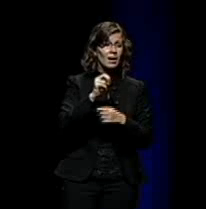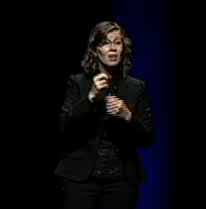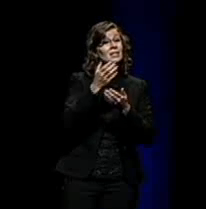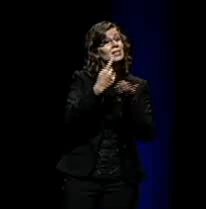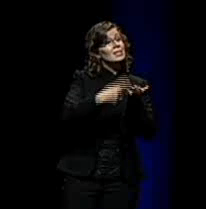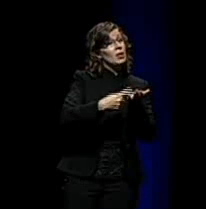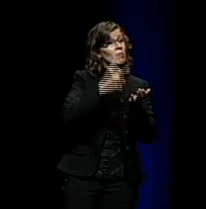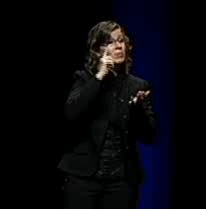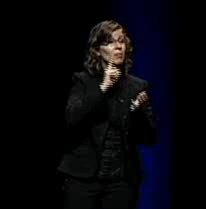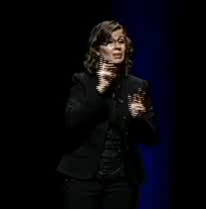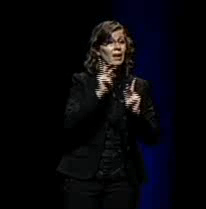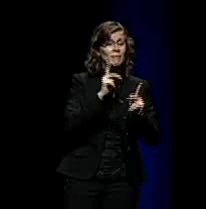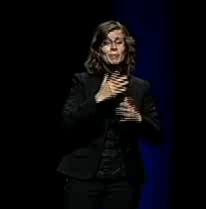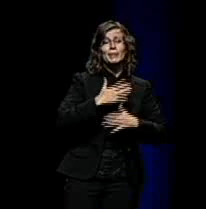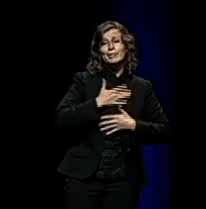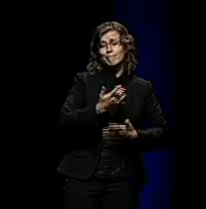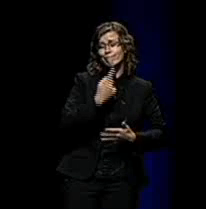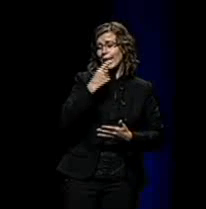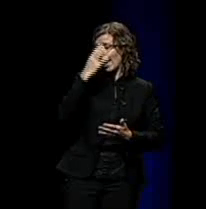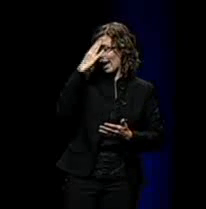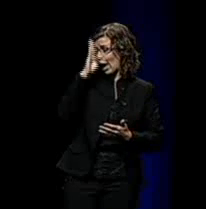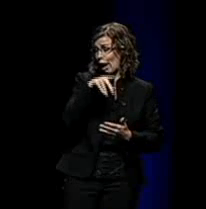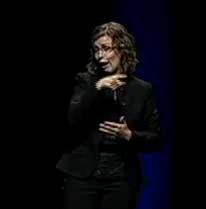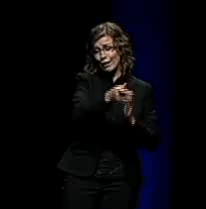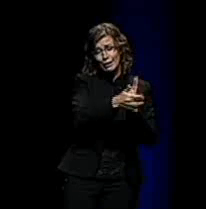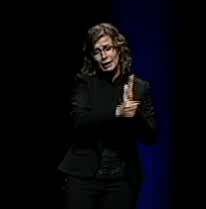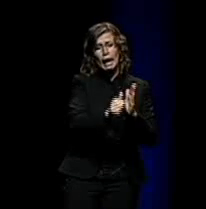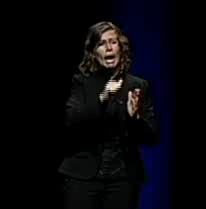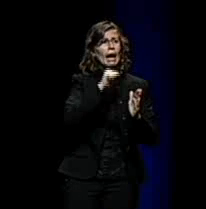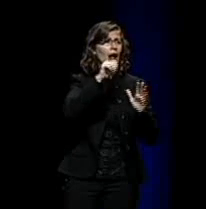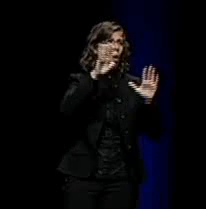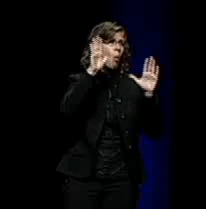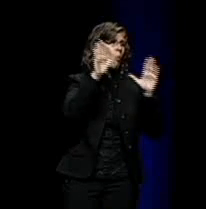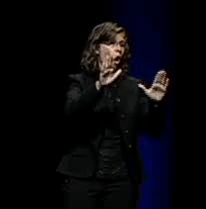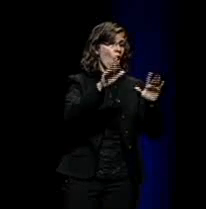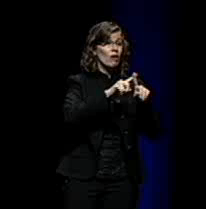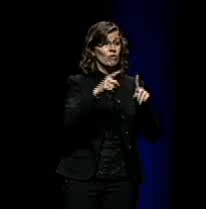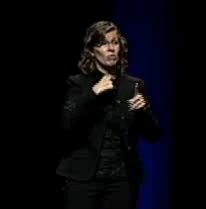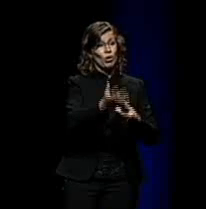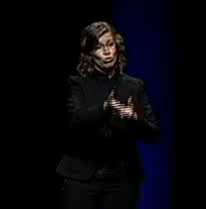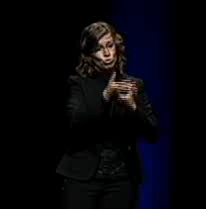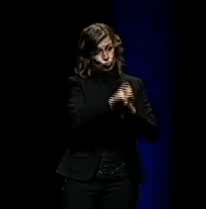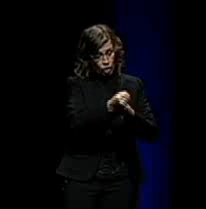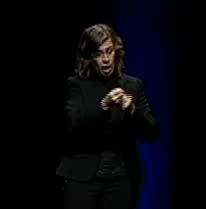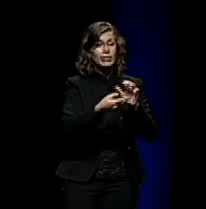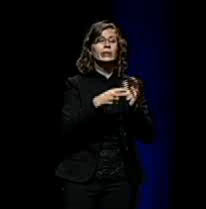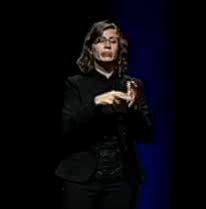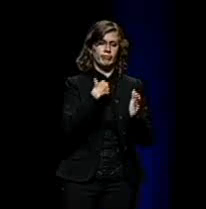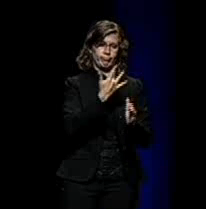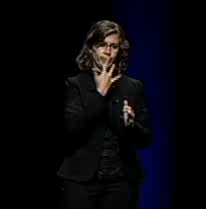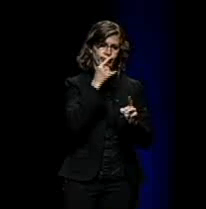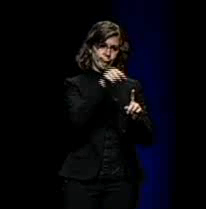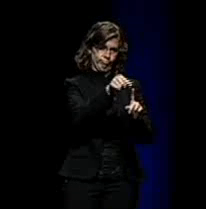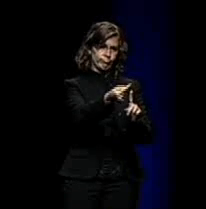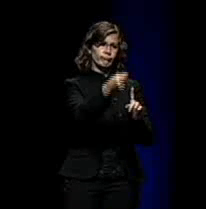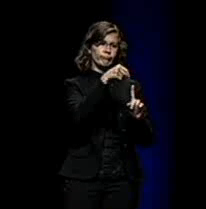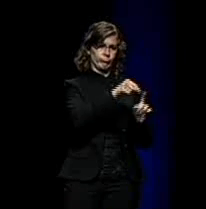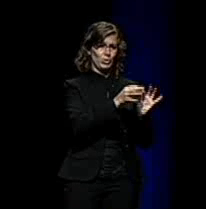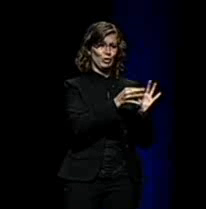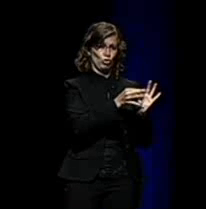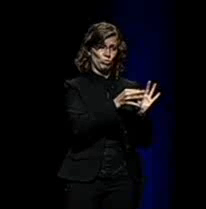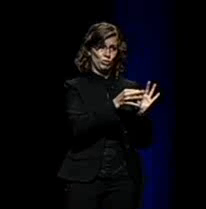not the best interpreter, but I trust her. I want her. And we deal with that in our profession